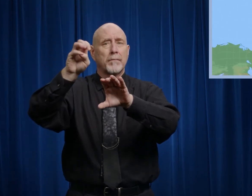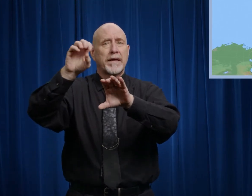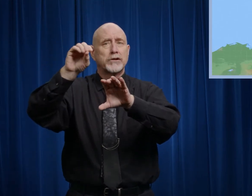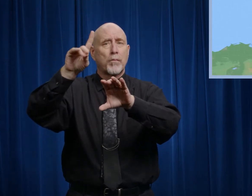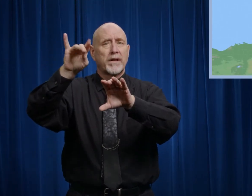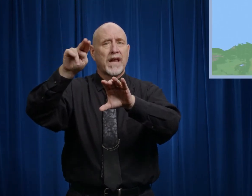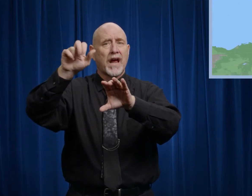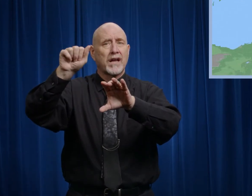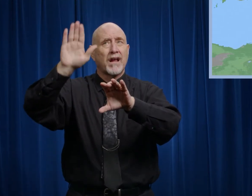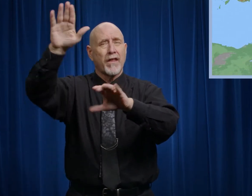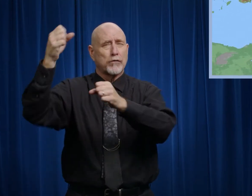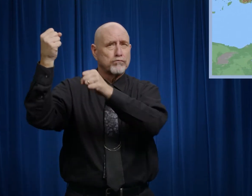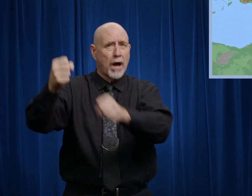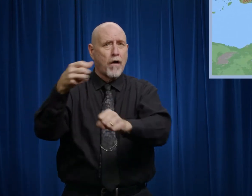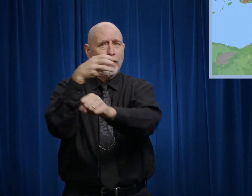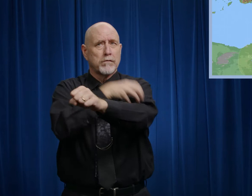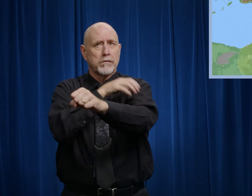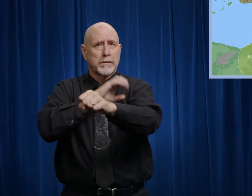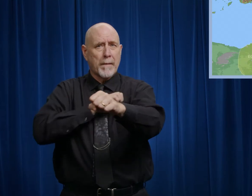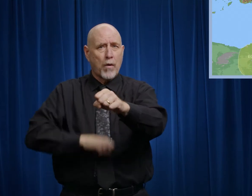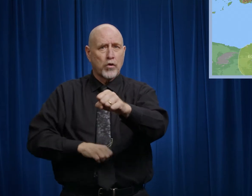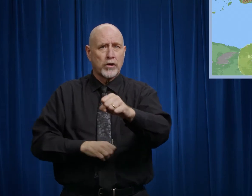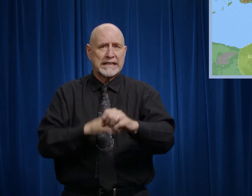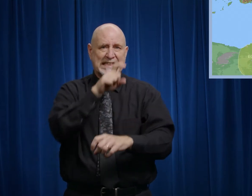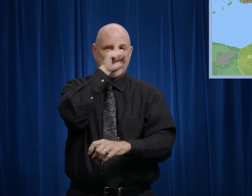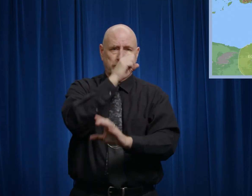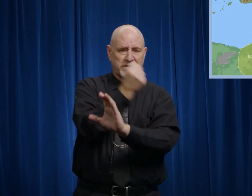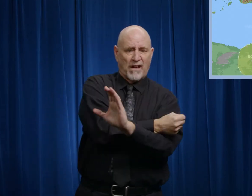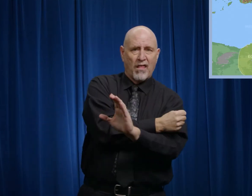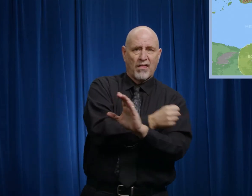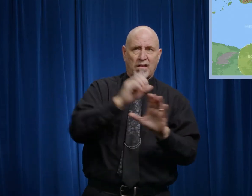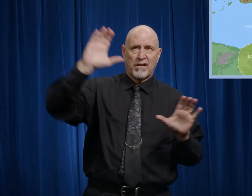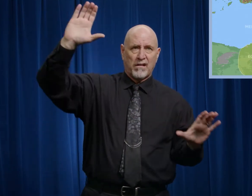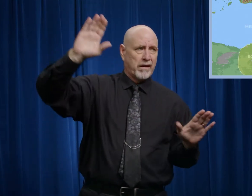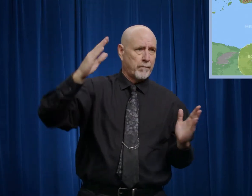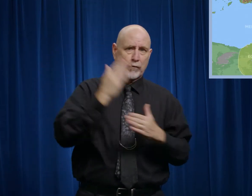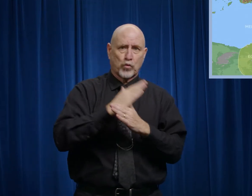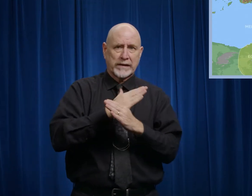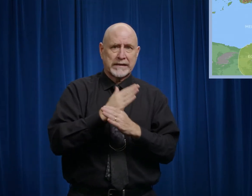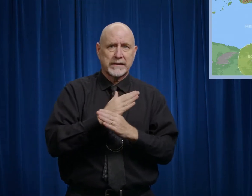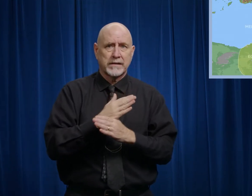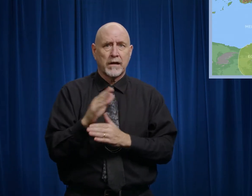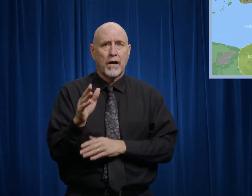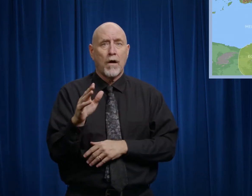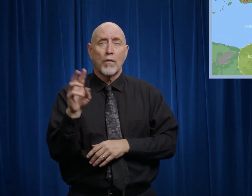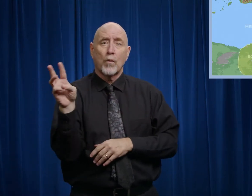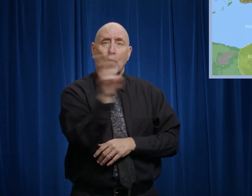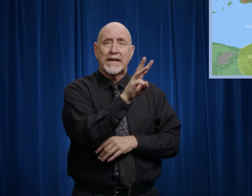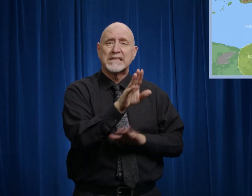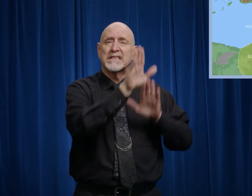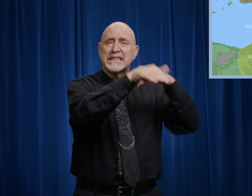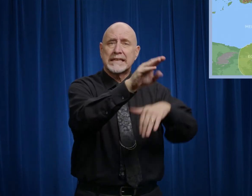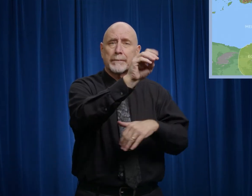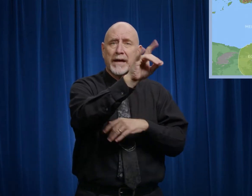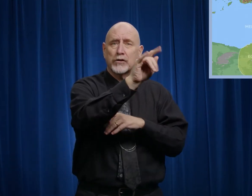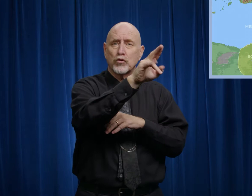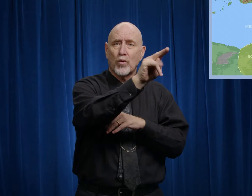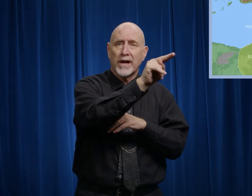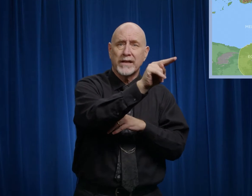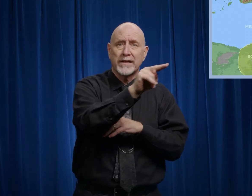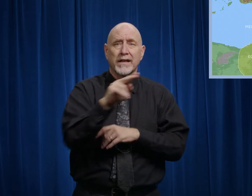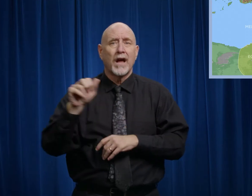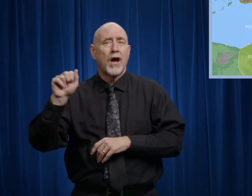of the Mesopotamia to the north and Egypt to the south. With the Mediterranean on the west and the Arabian desert